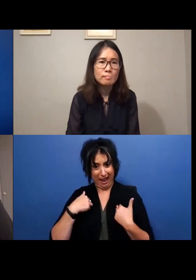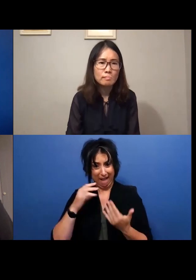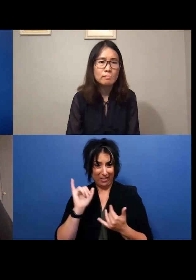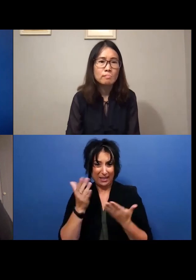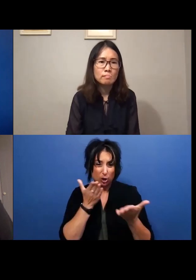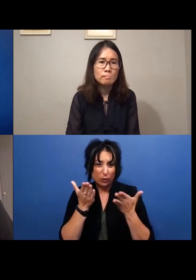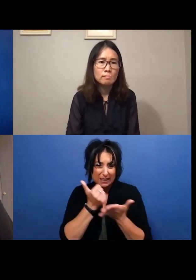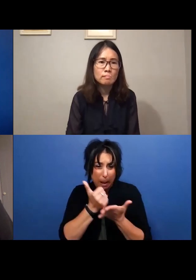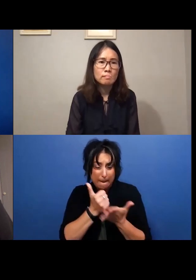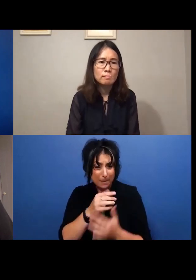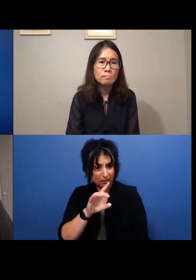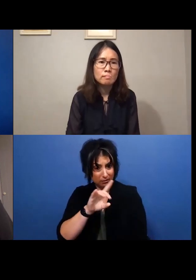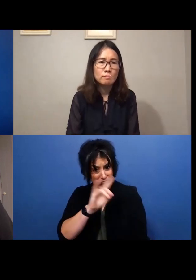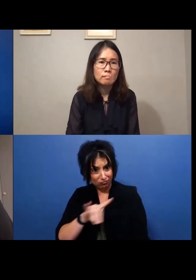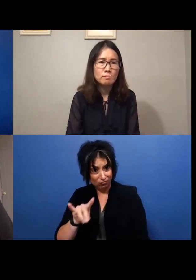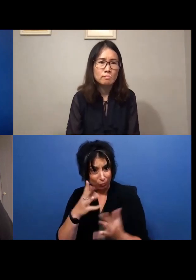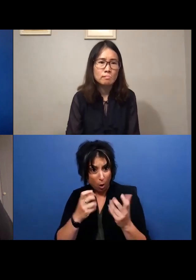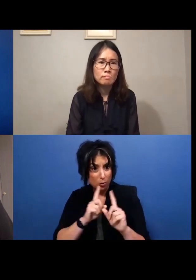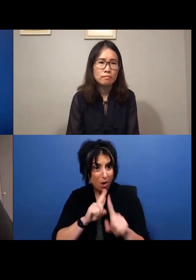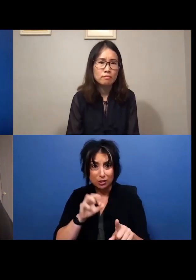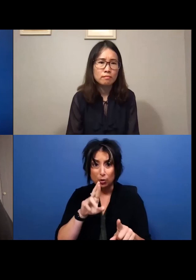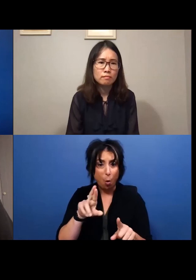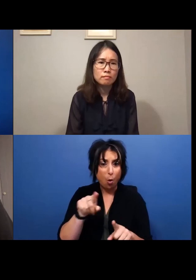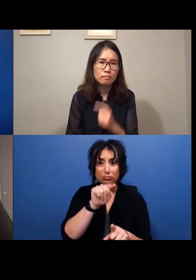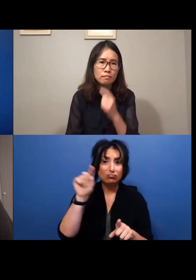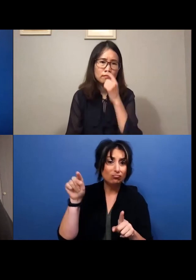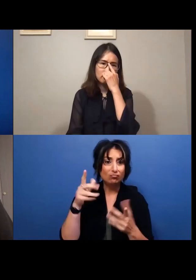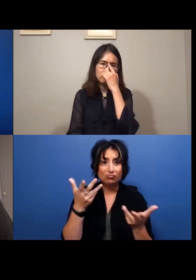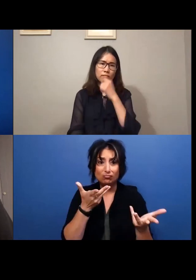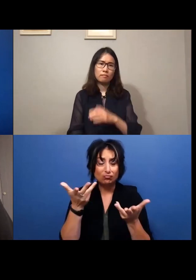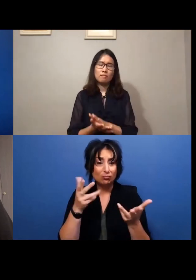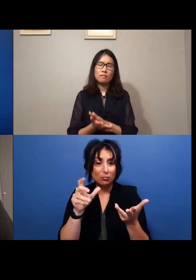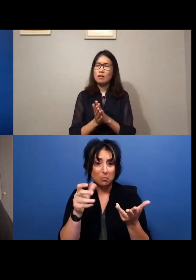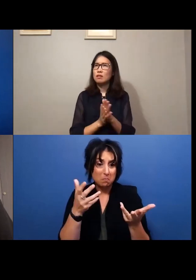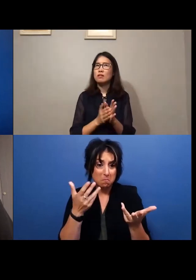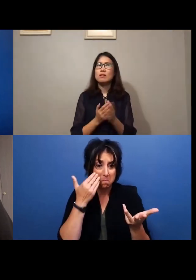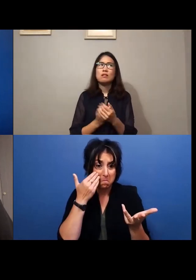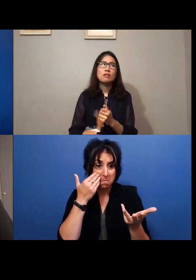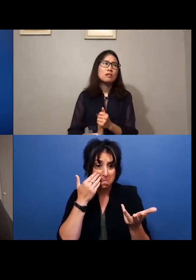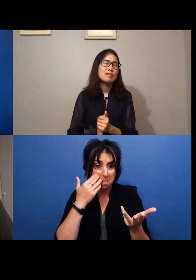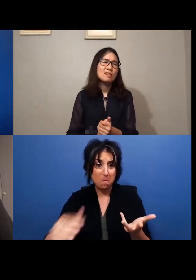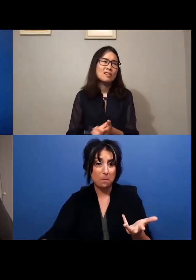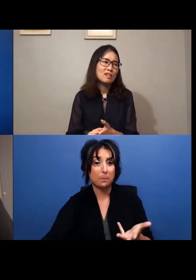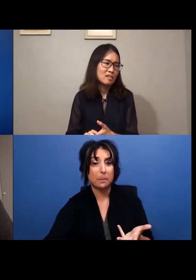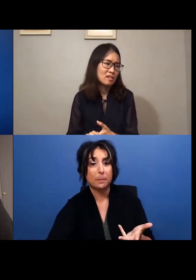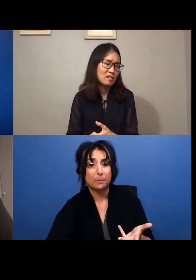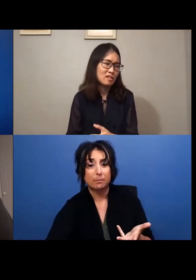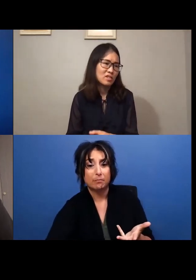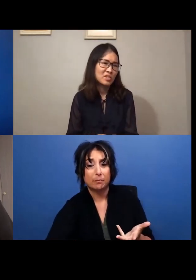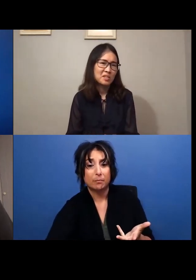Am I wrong? Did you want to answer that, or is there one of your colleagues?